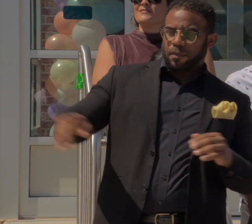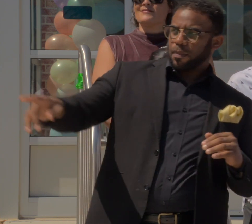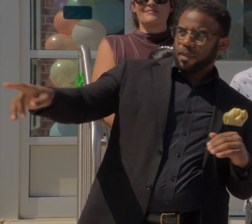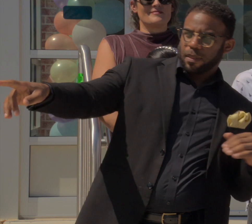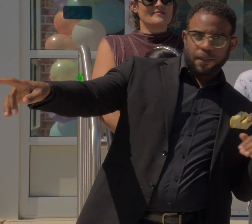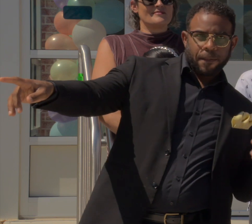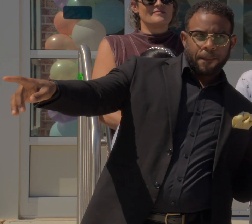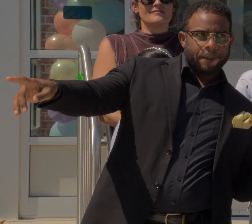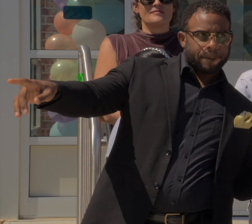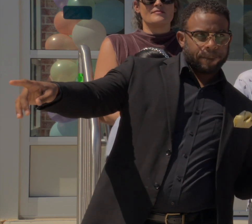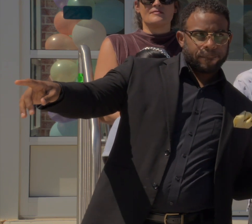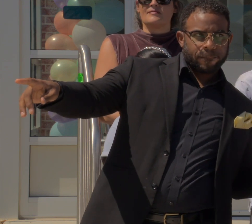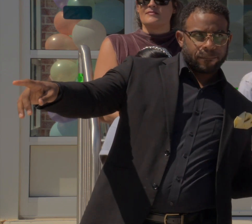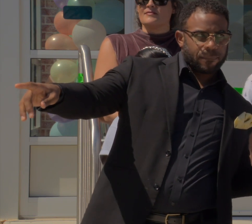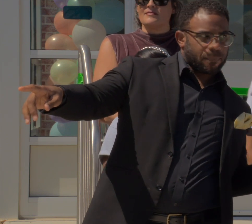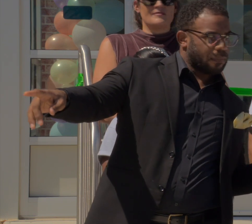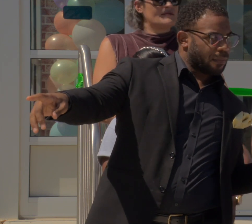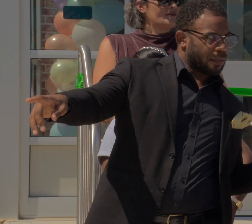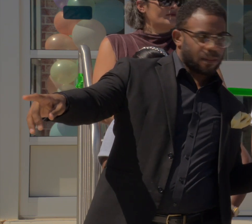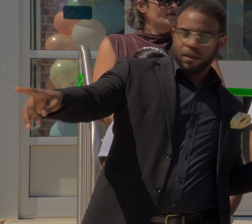Thank you.